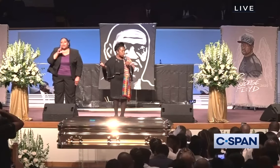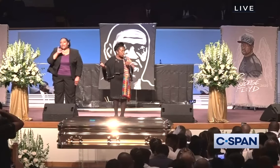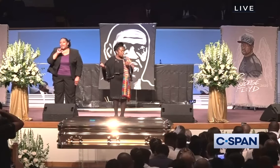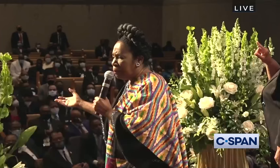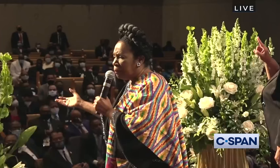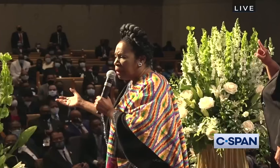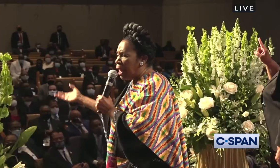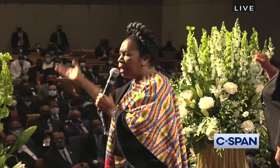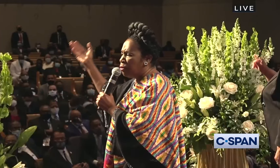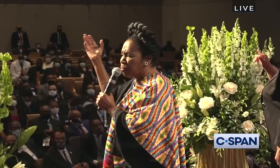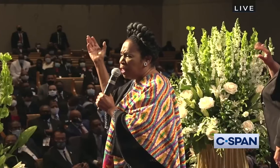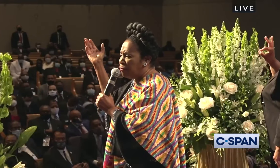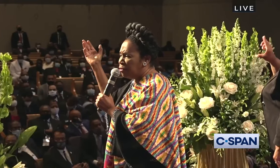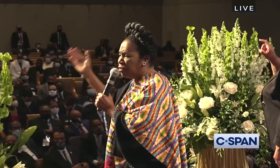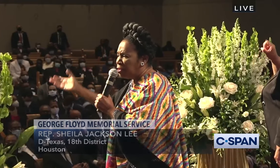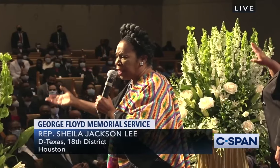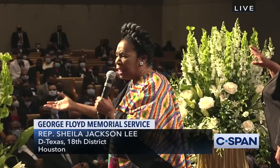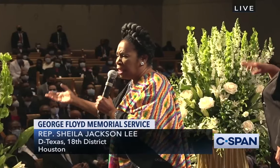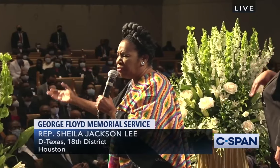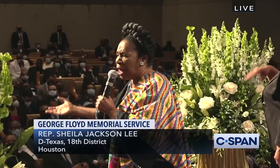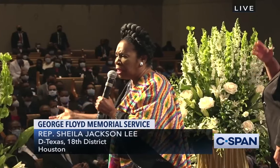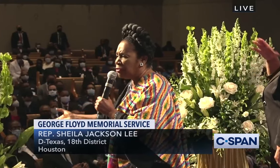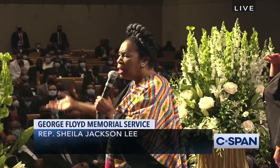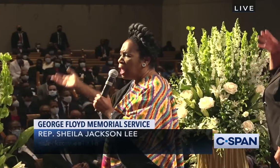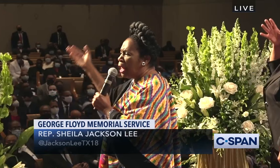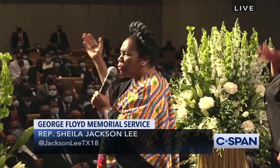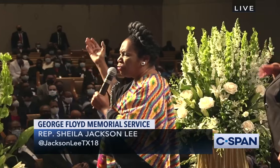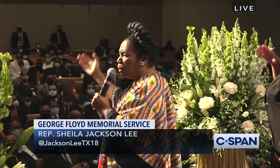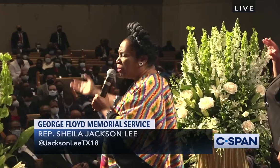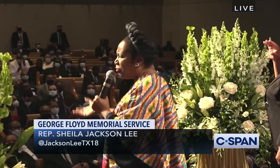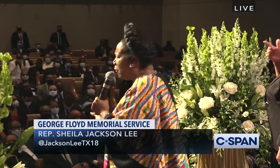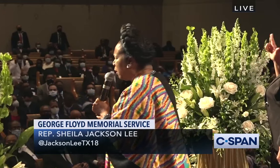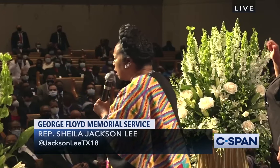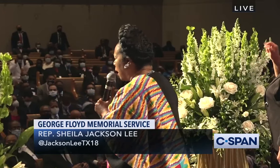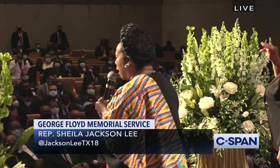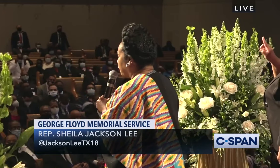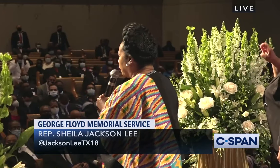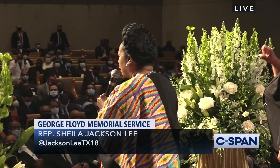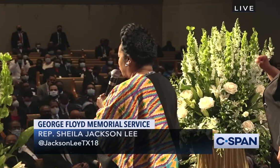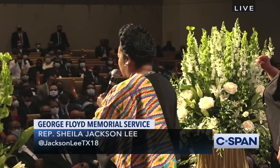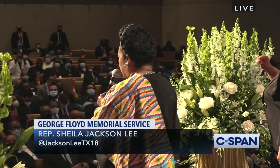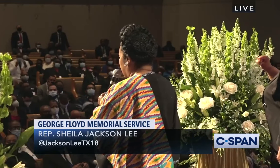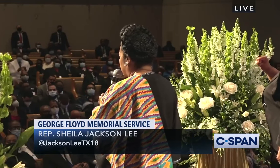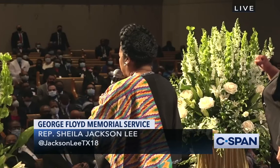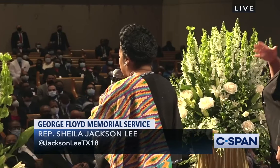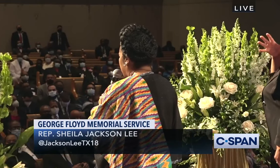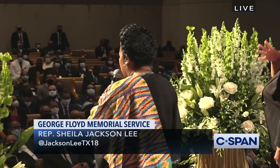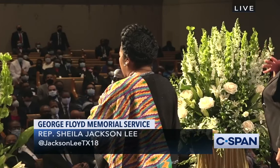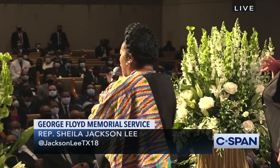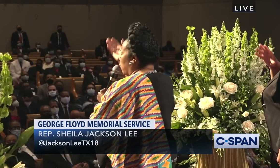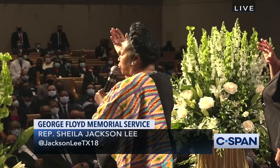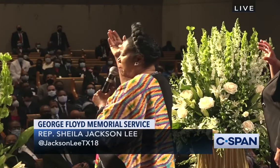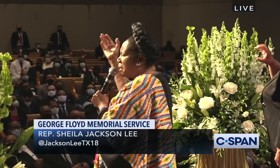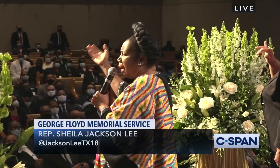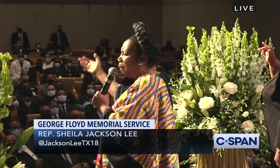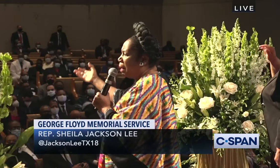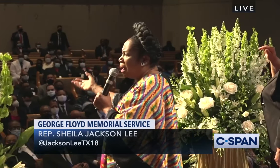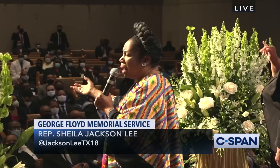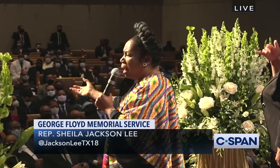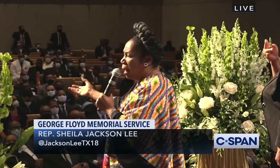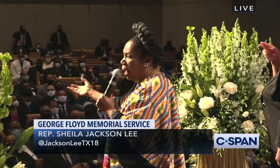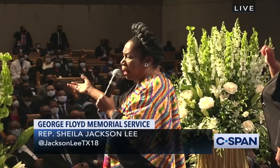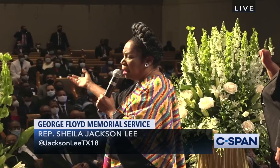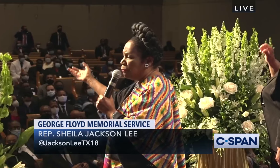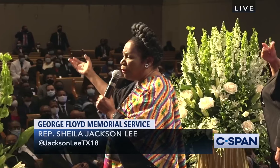Lizzie Fletcher, Congresswoman Vincente Gonzalez, Congresswoman Sylvia Garcas, Congresswoman